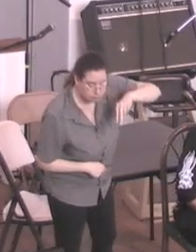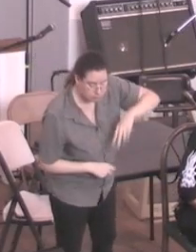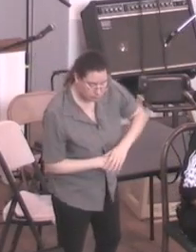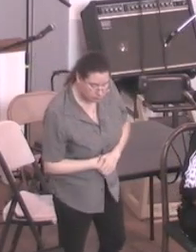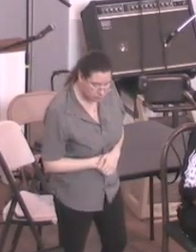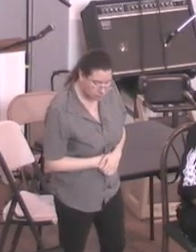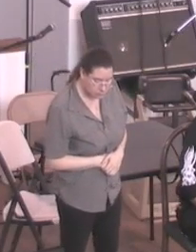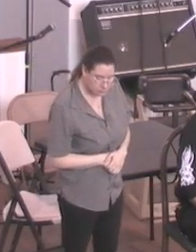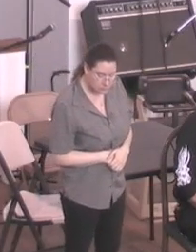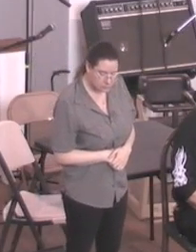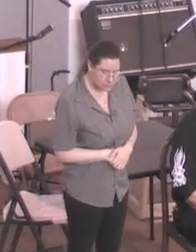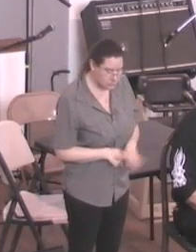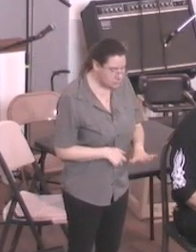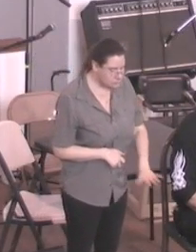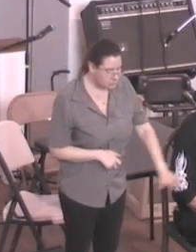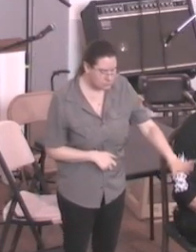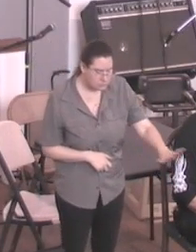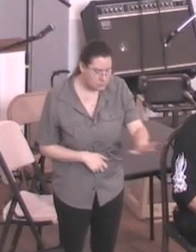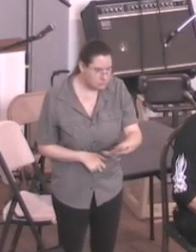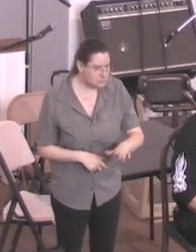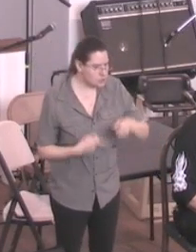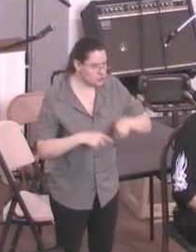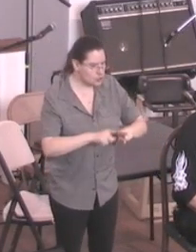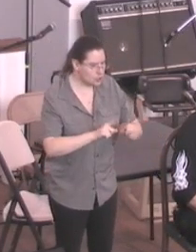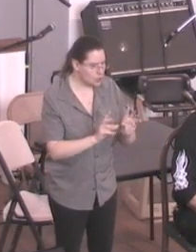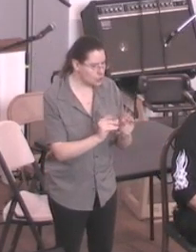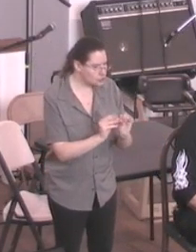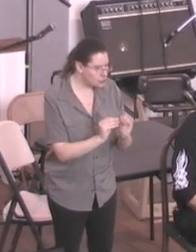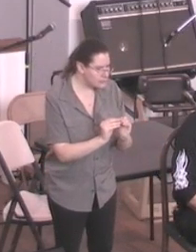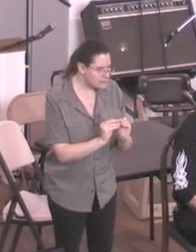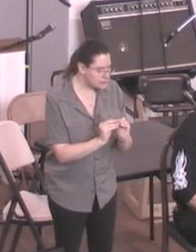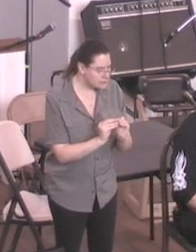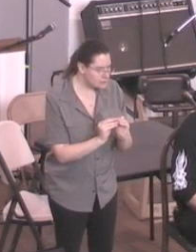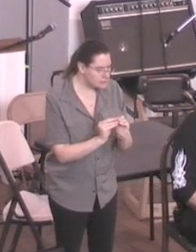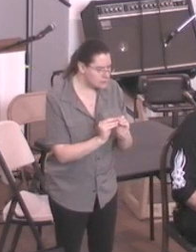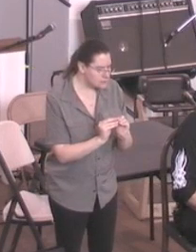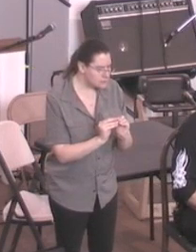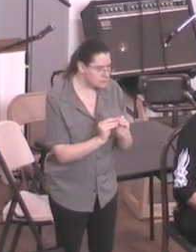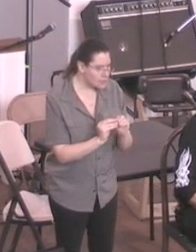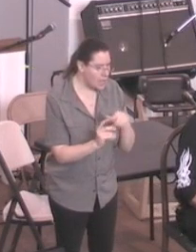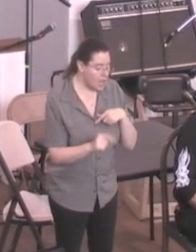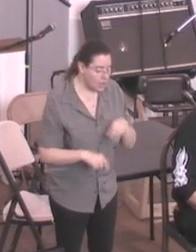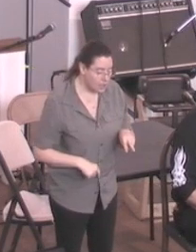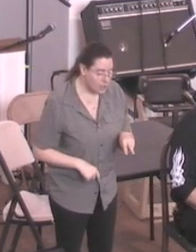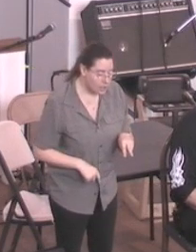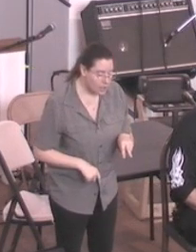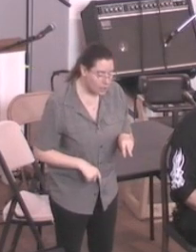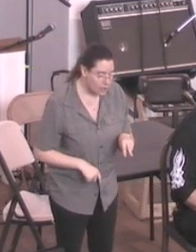And somewhere in the middle of the service, I fell asleep.